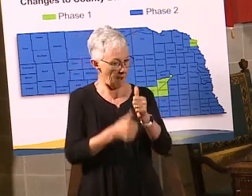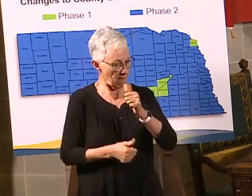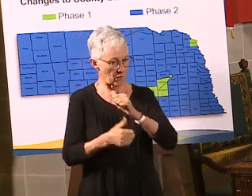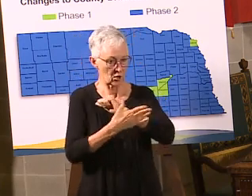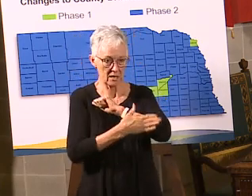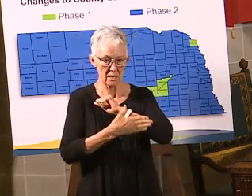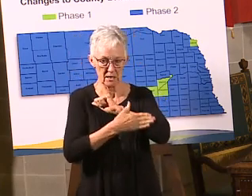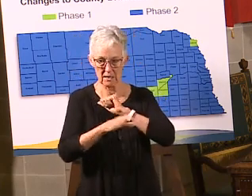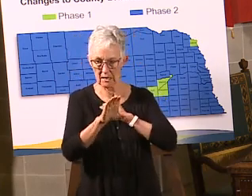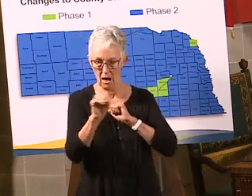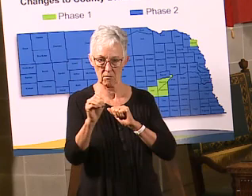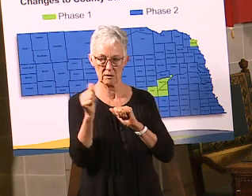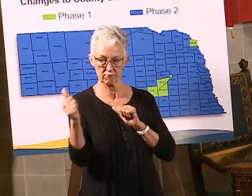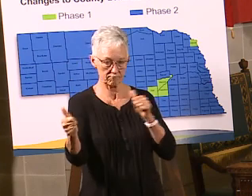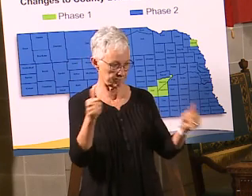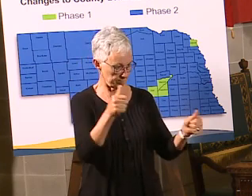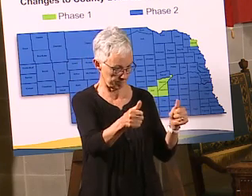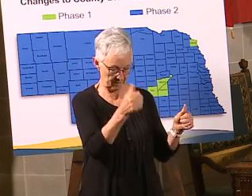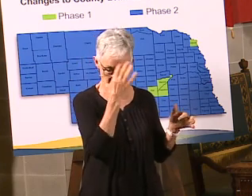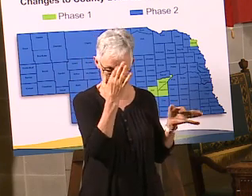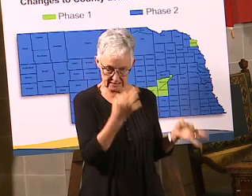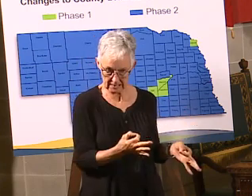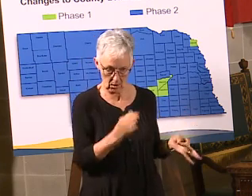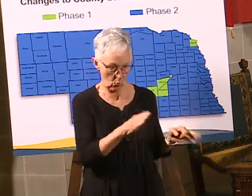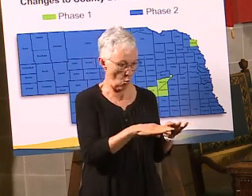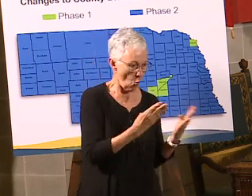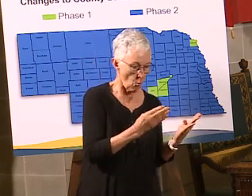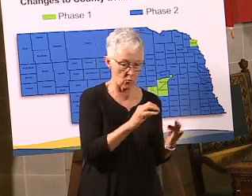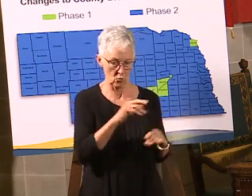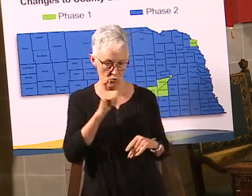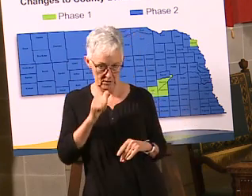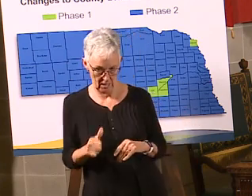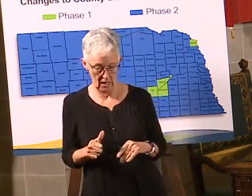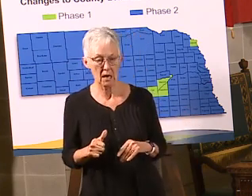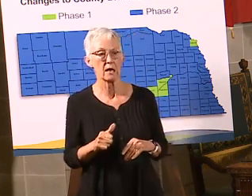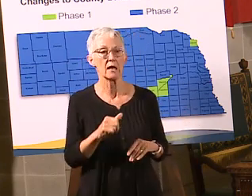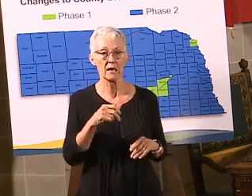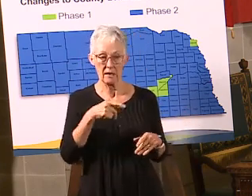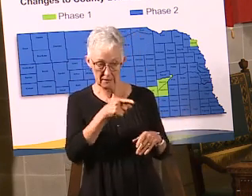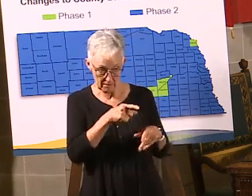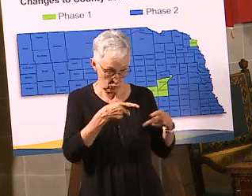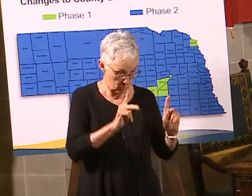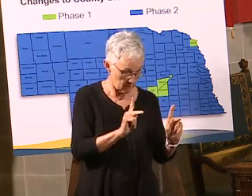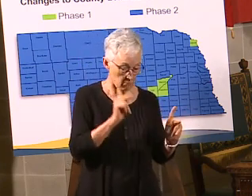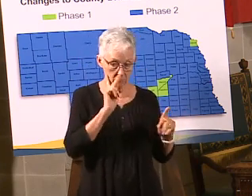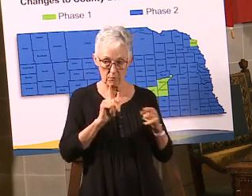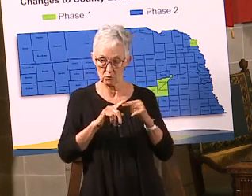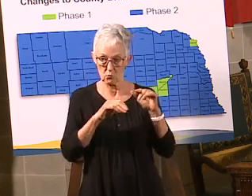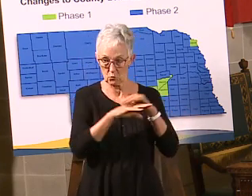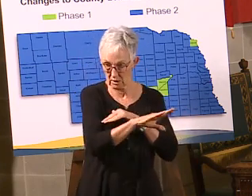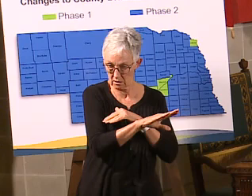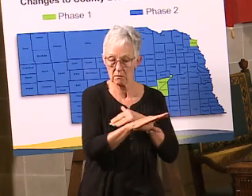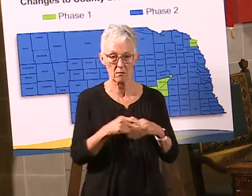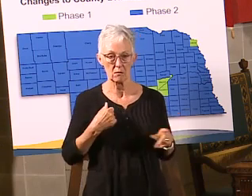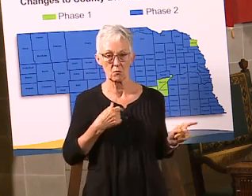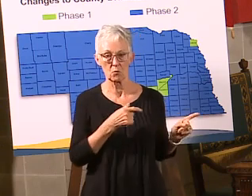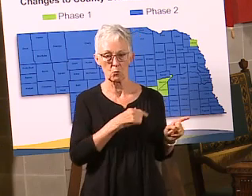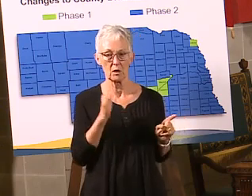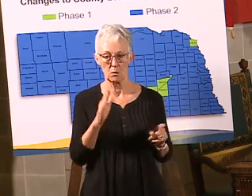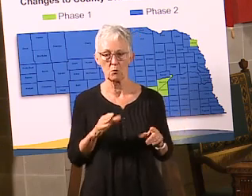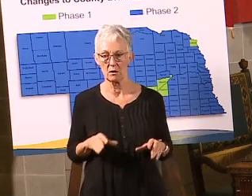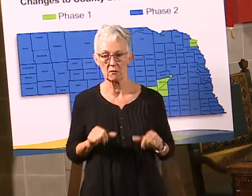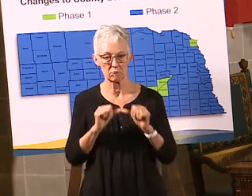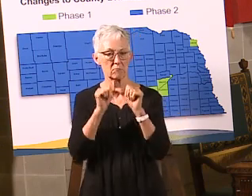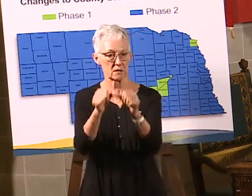to walk-in public traffic and allow us to provide driver licensing services in their building, we will resume services in